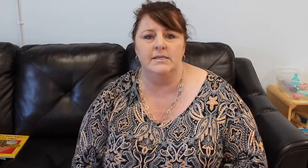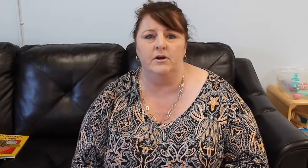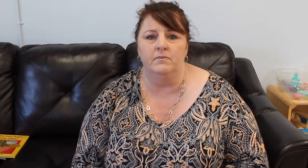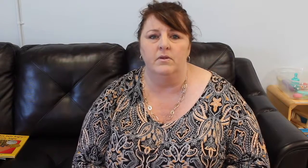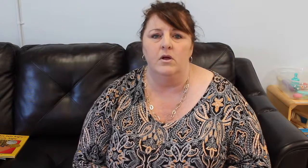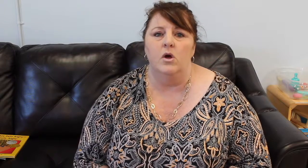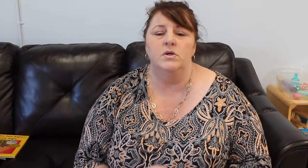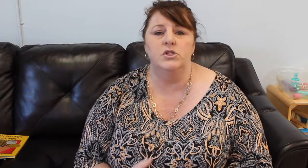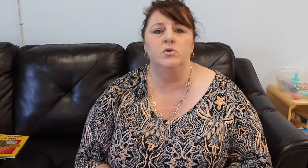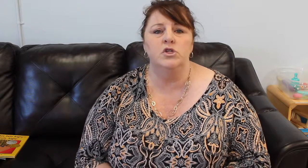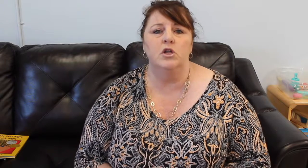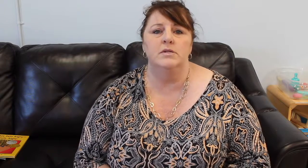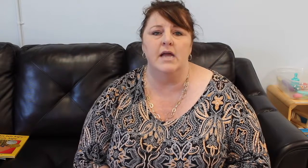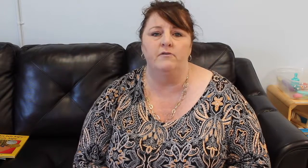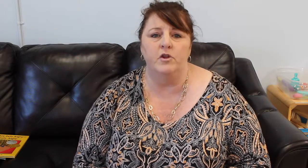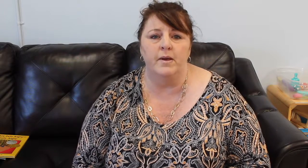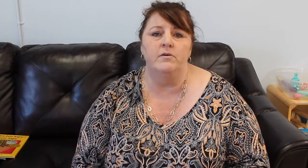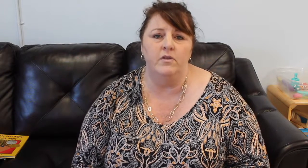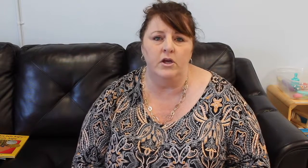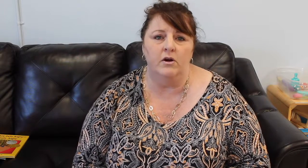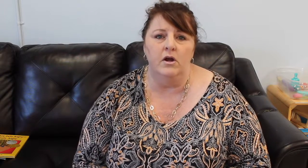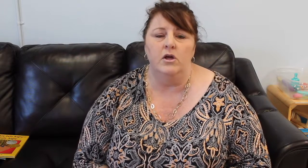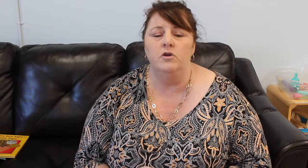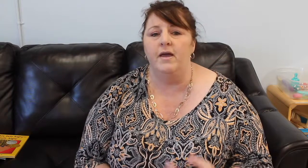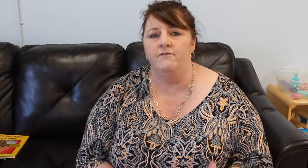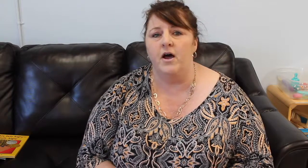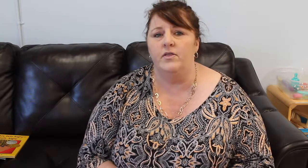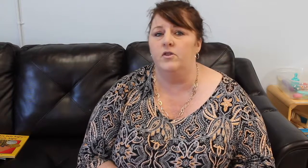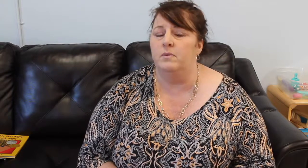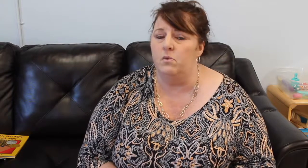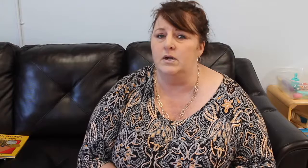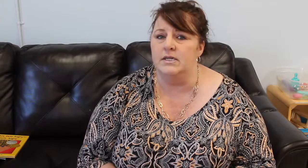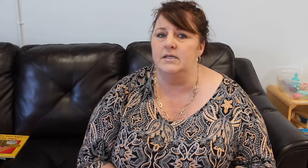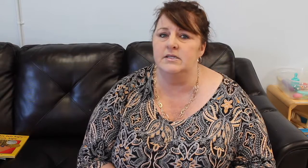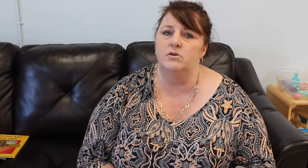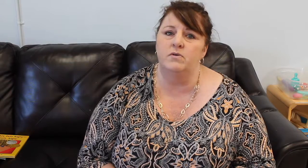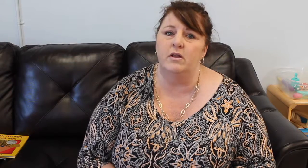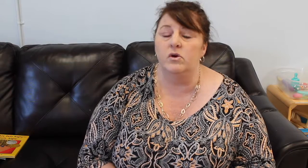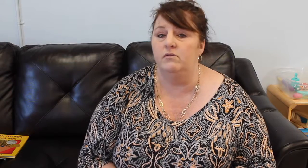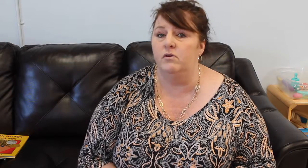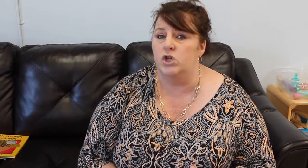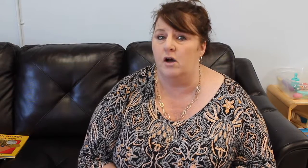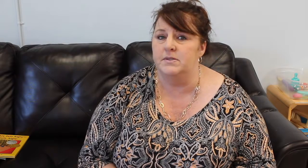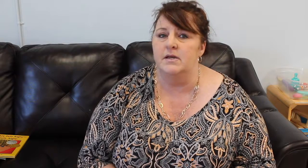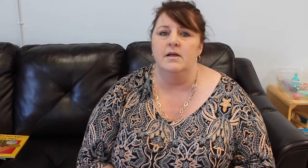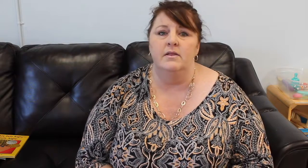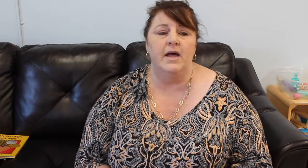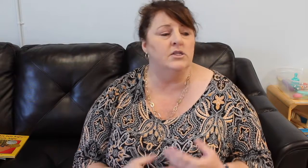babysitter. With schools closed now for the remainder of the year, you may find that there'll be more teen sitters around looking for jobs. That's a